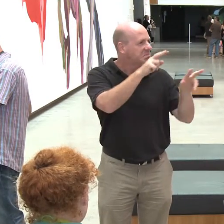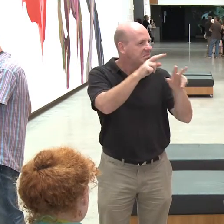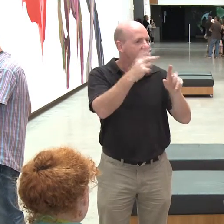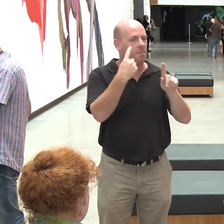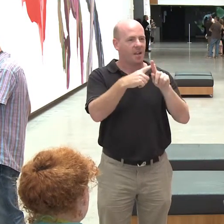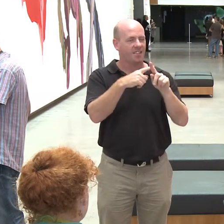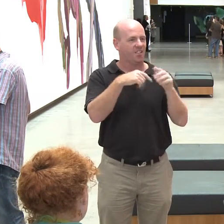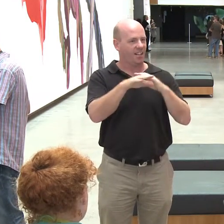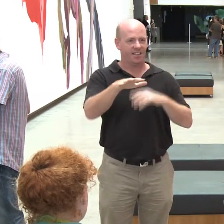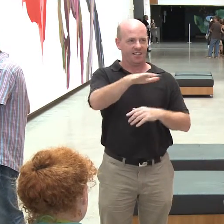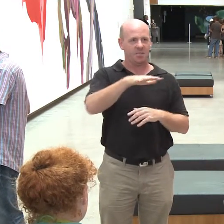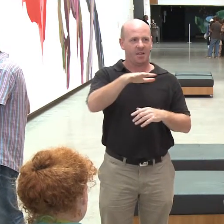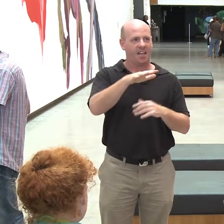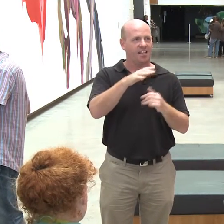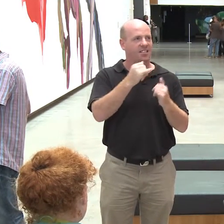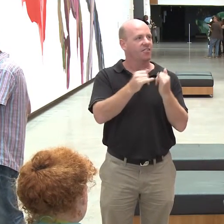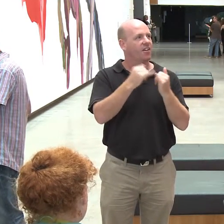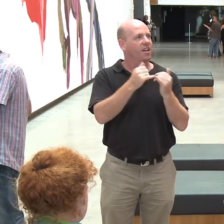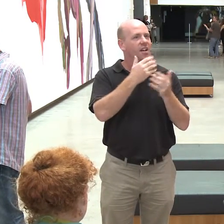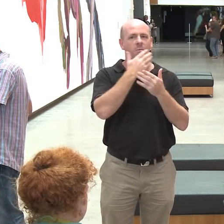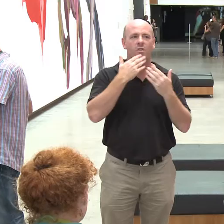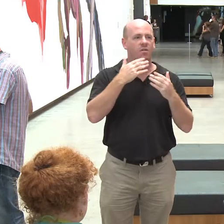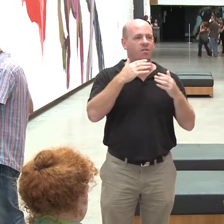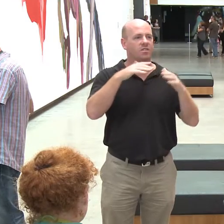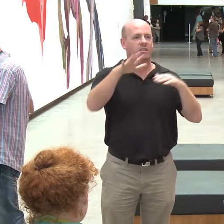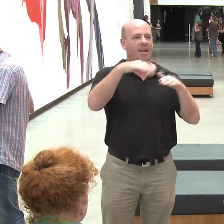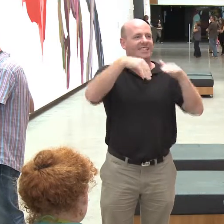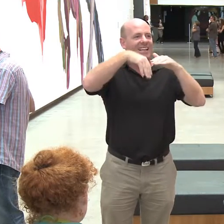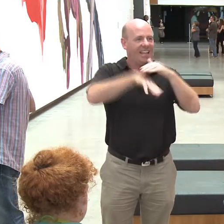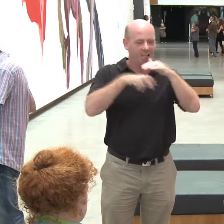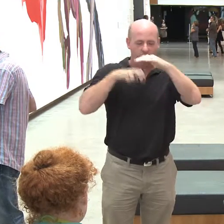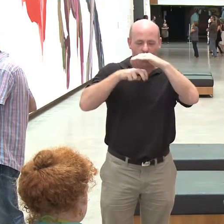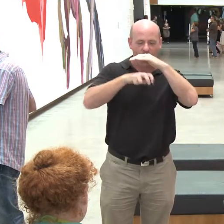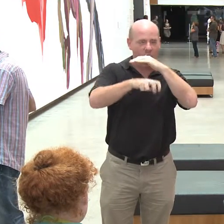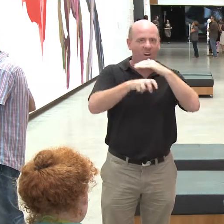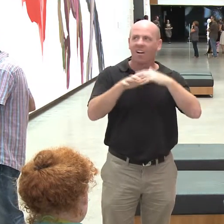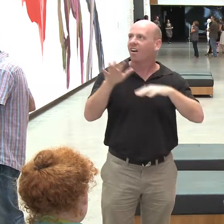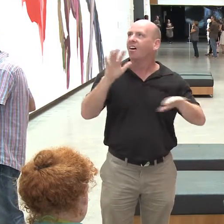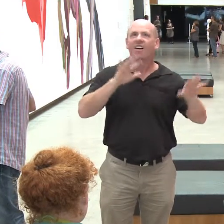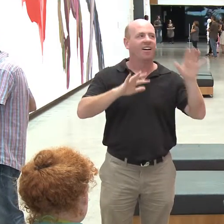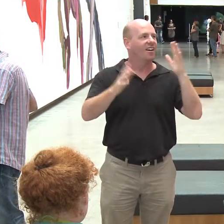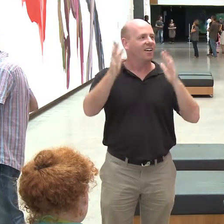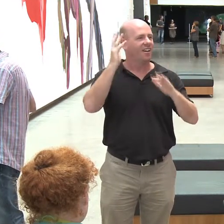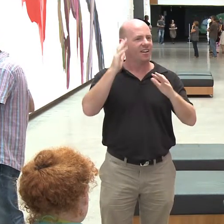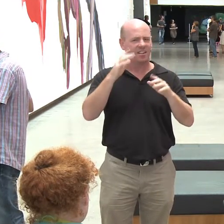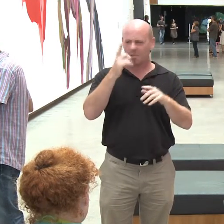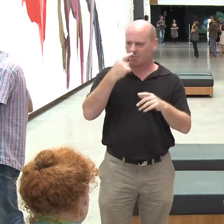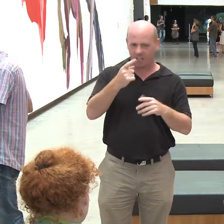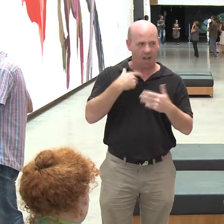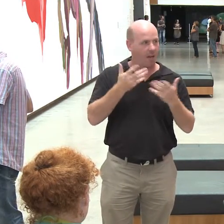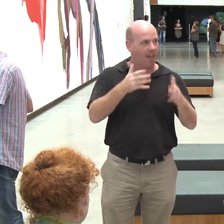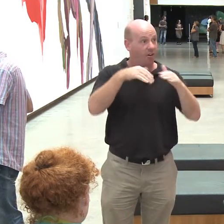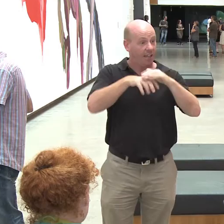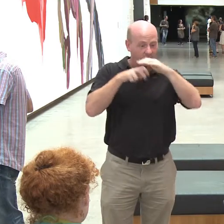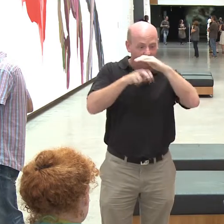in the space. It's a very beautiful space within it. Yeah. It's quite, and a lot of people were saying to me, are you allowed to do that? I